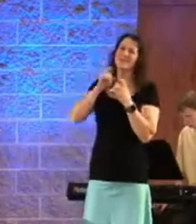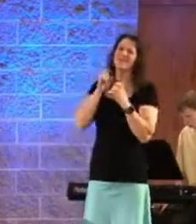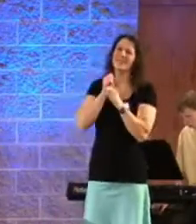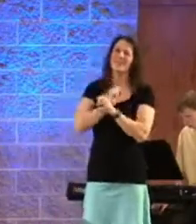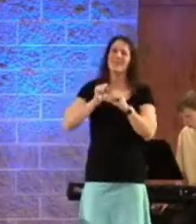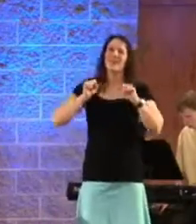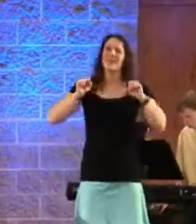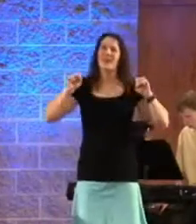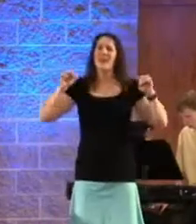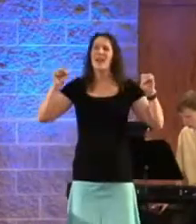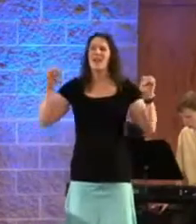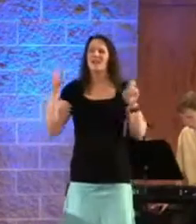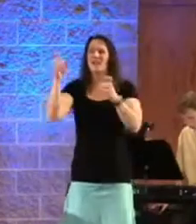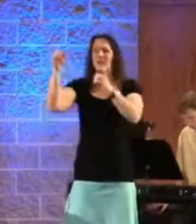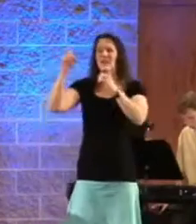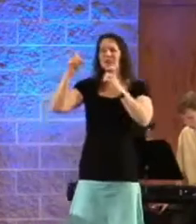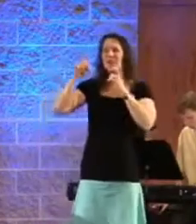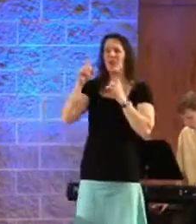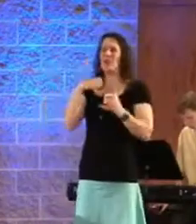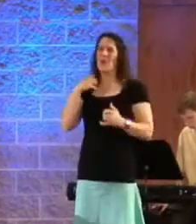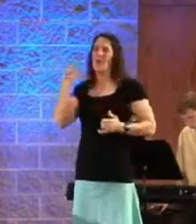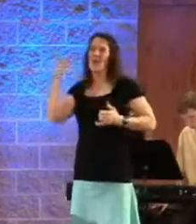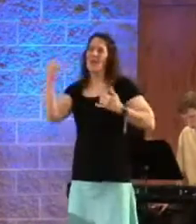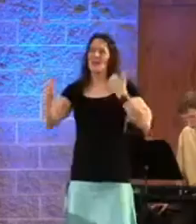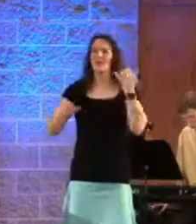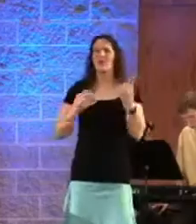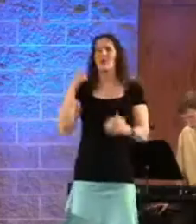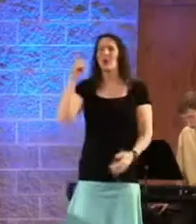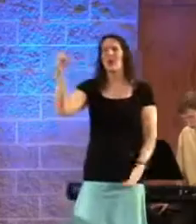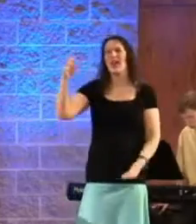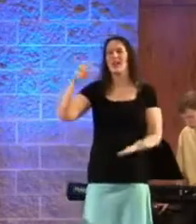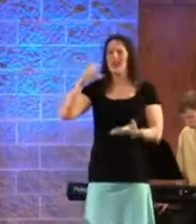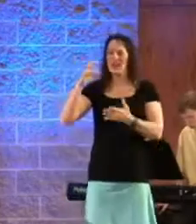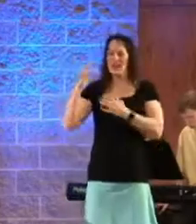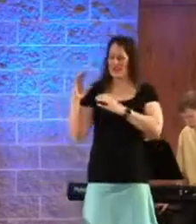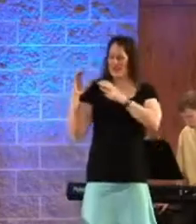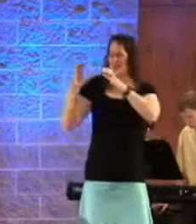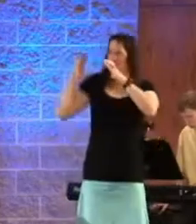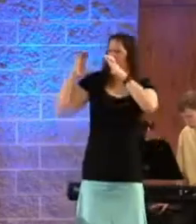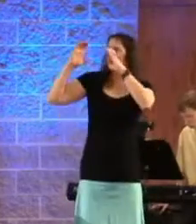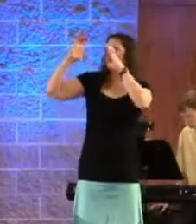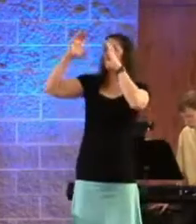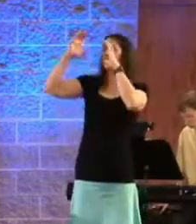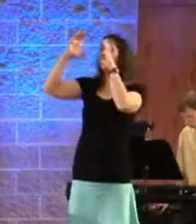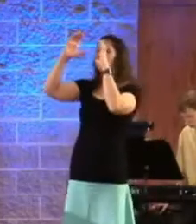have given me joy. You have taken my